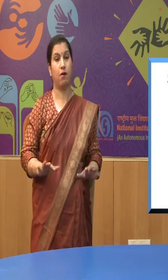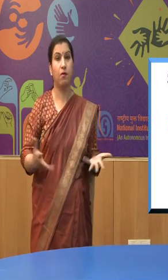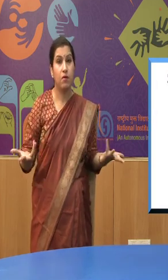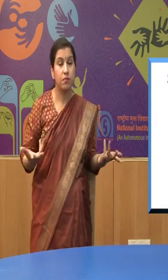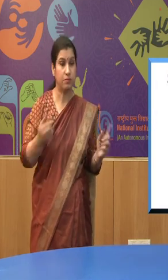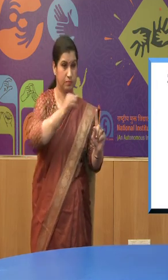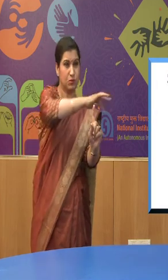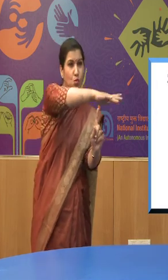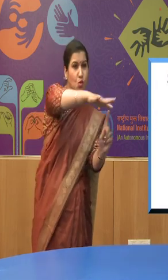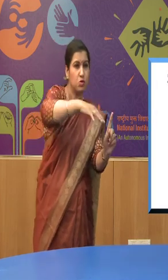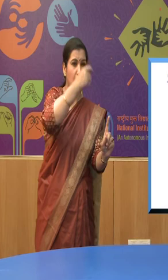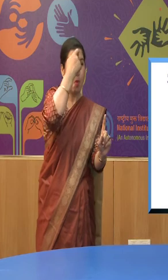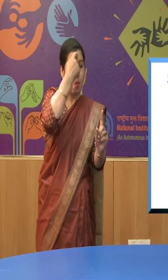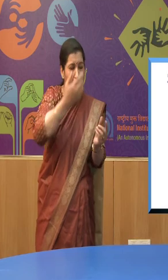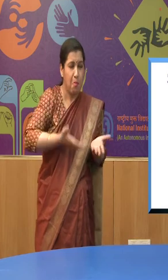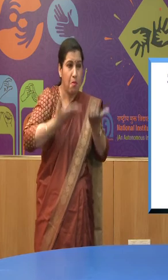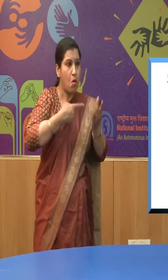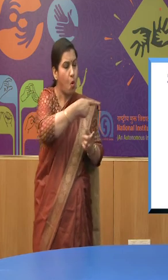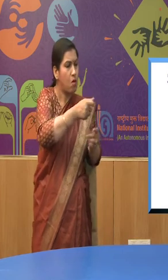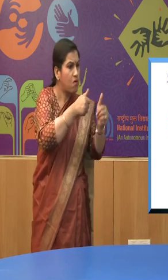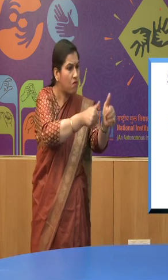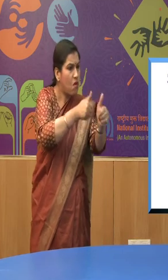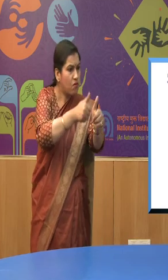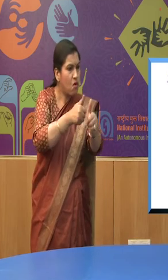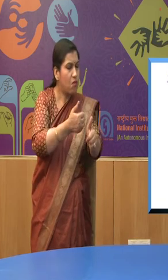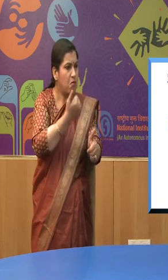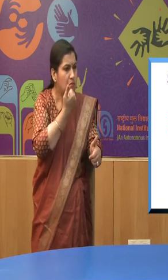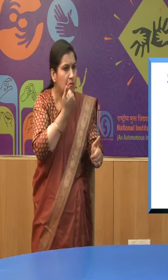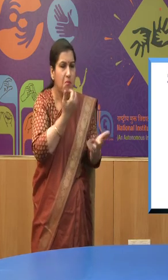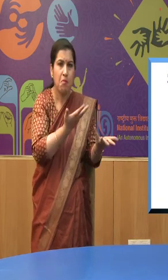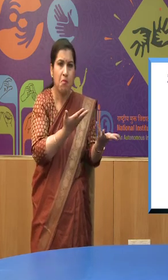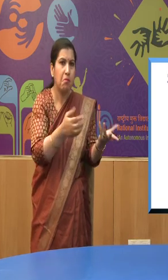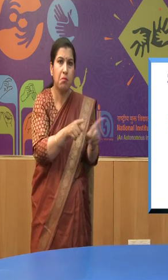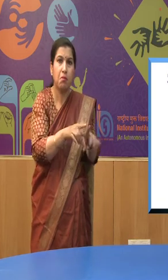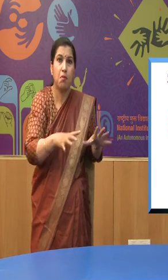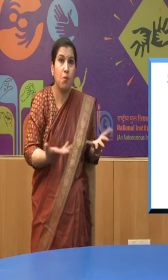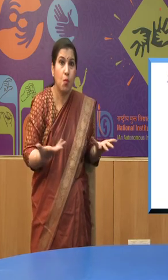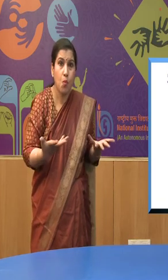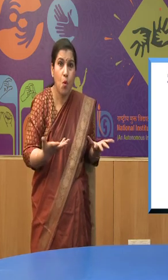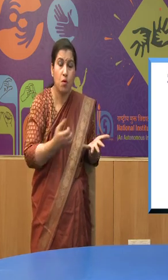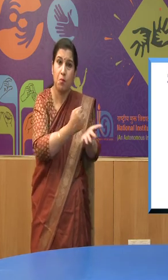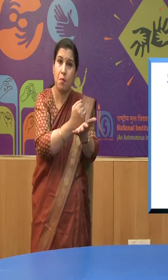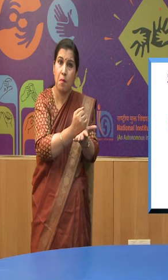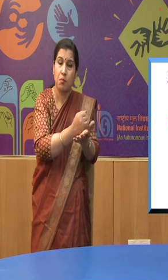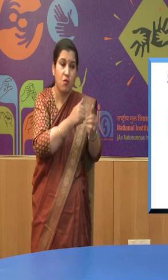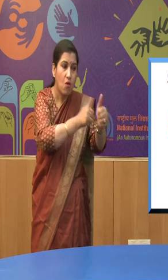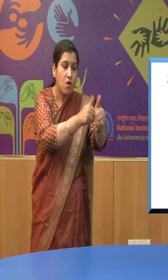many social evils were present in the society that made their life difficult.